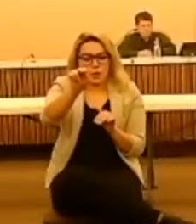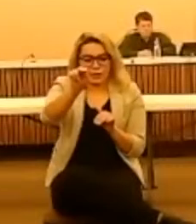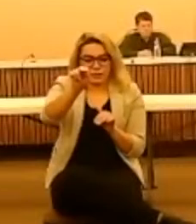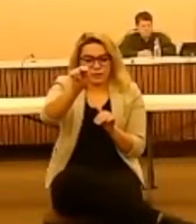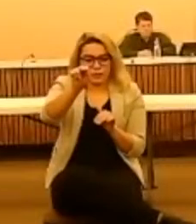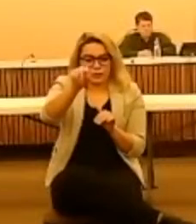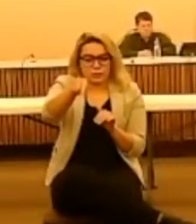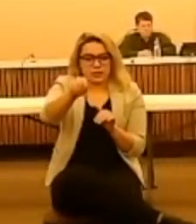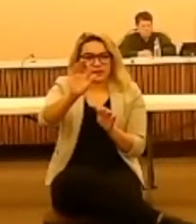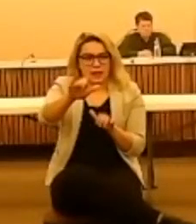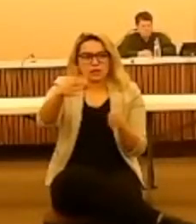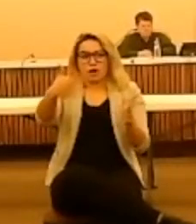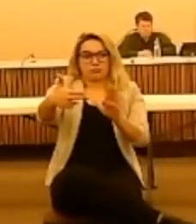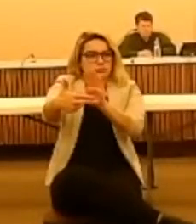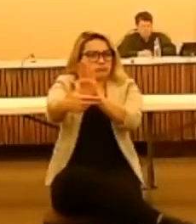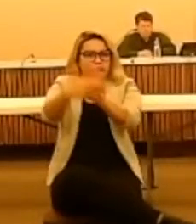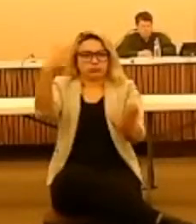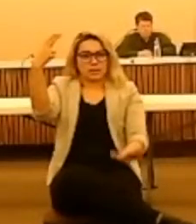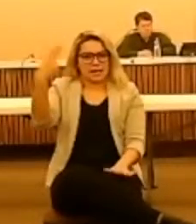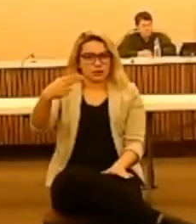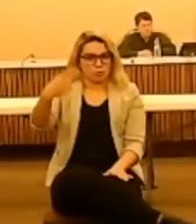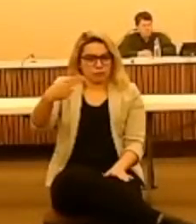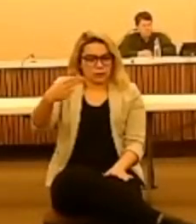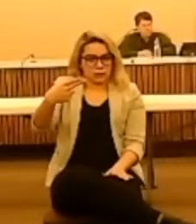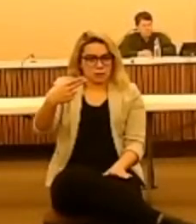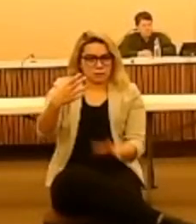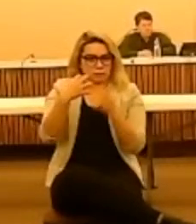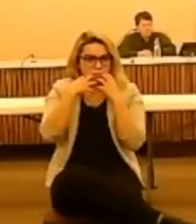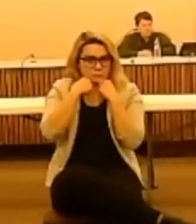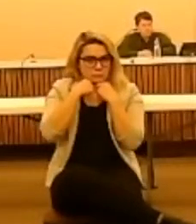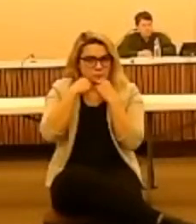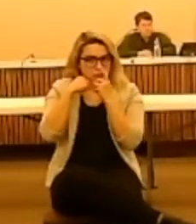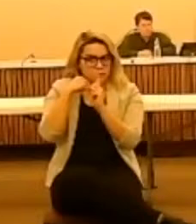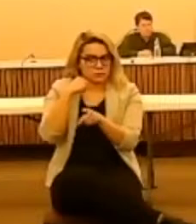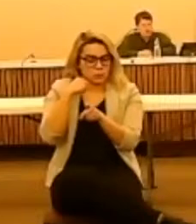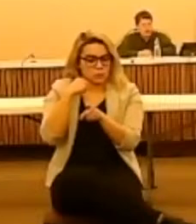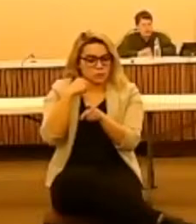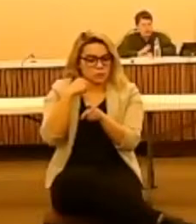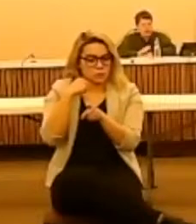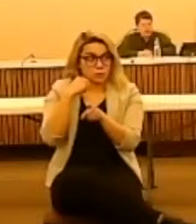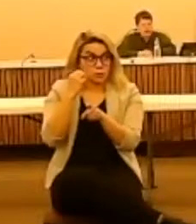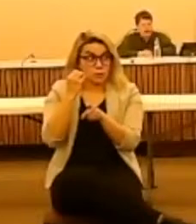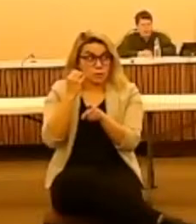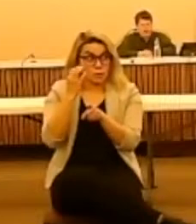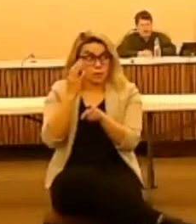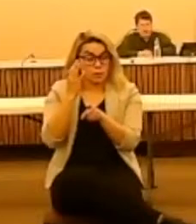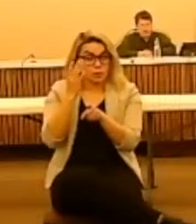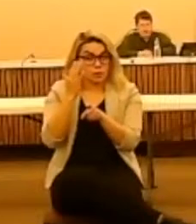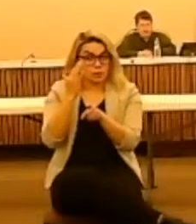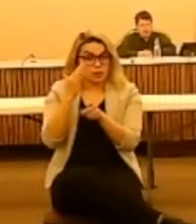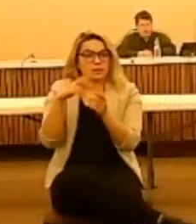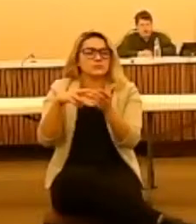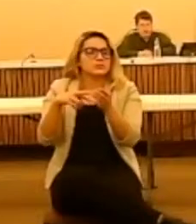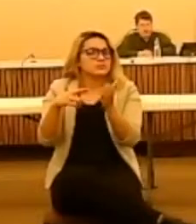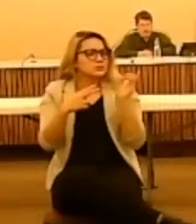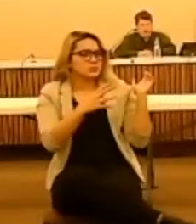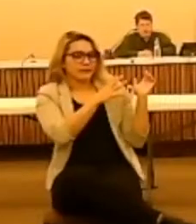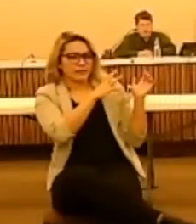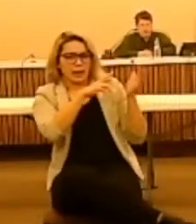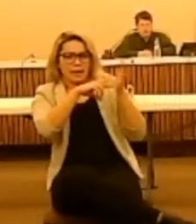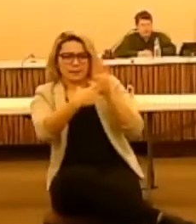So their rear property line already butts to that. Okay, so they're going to have that 100-foot